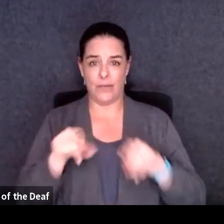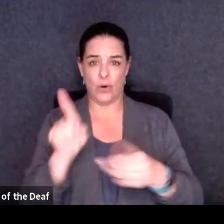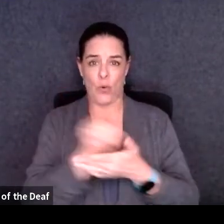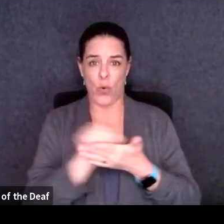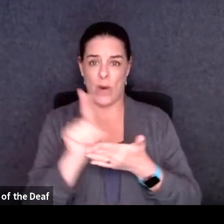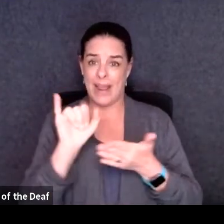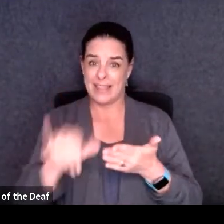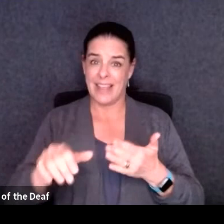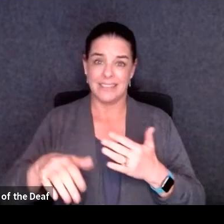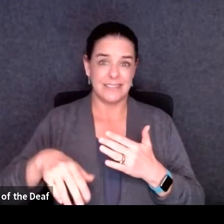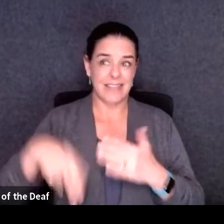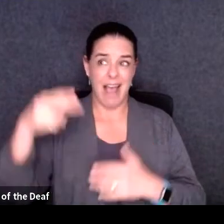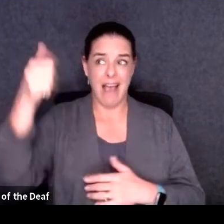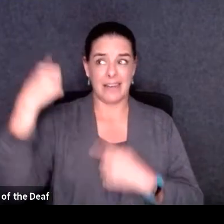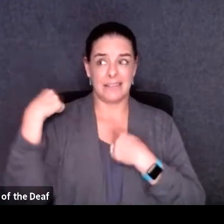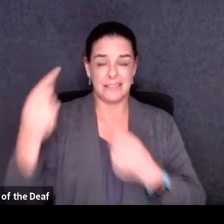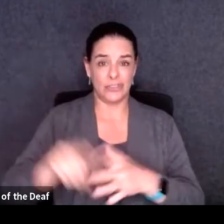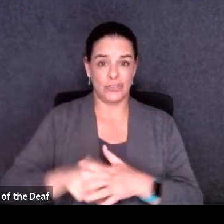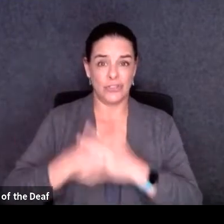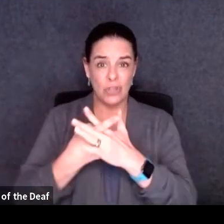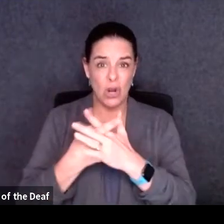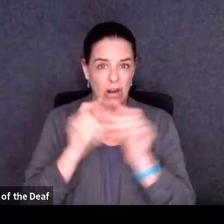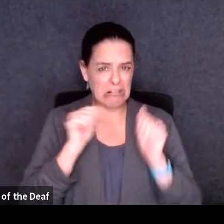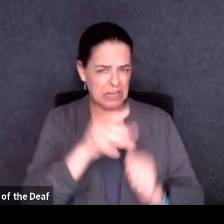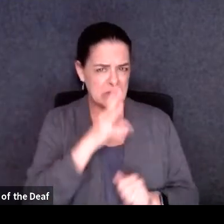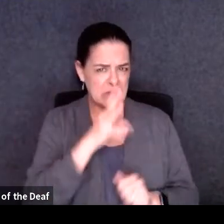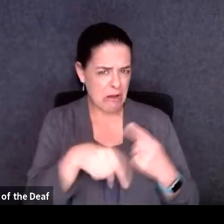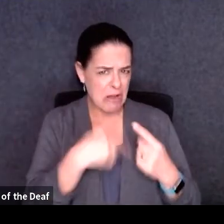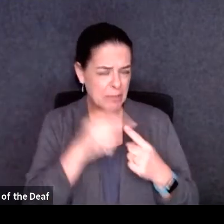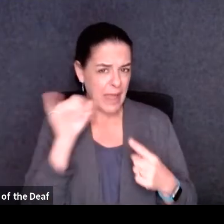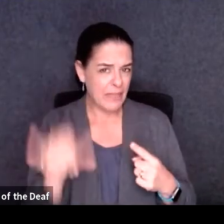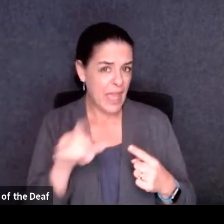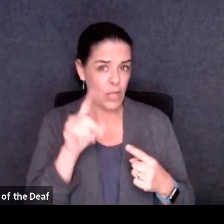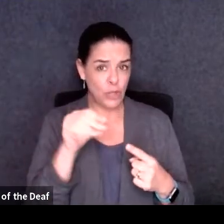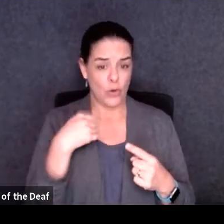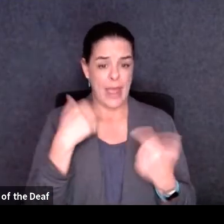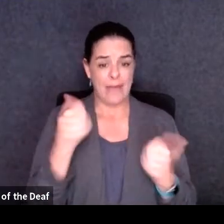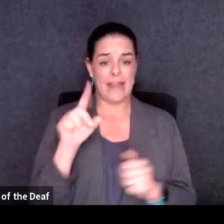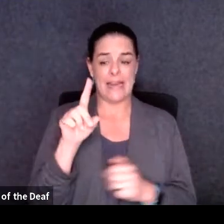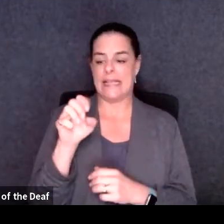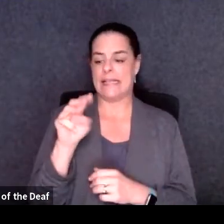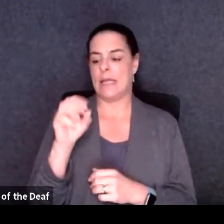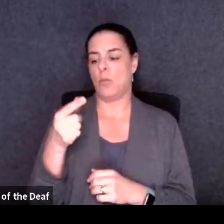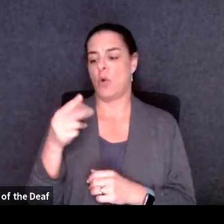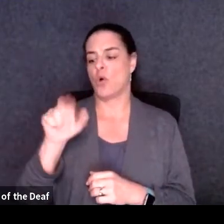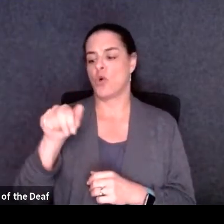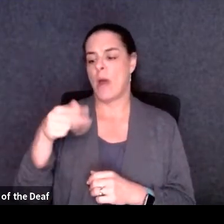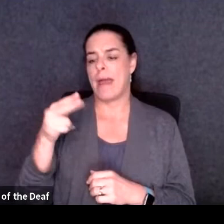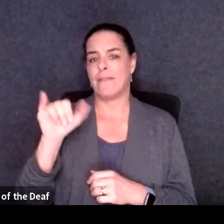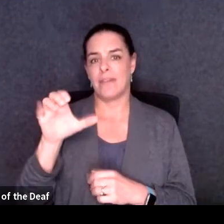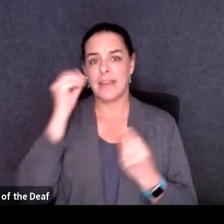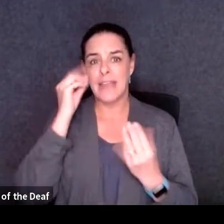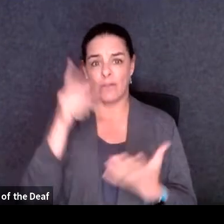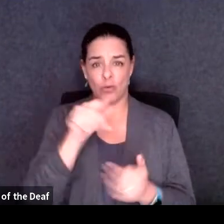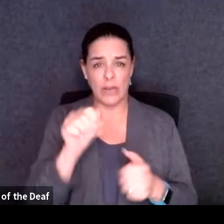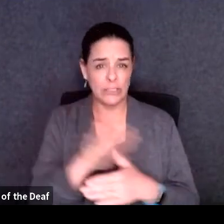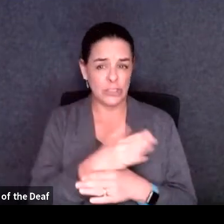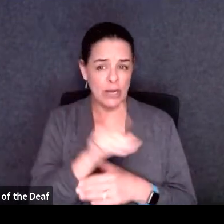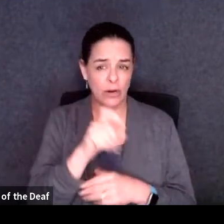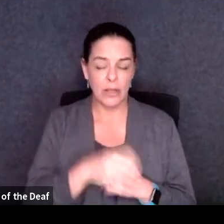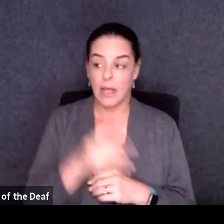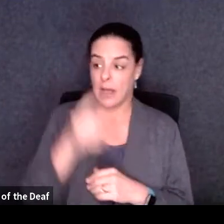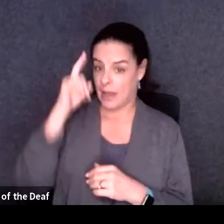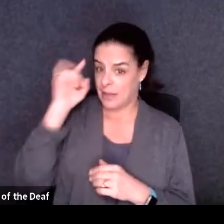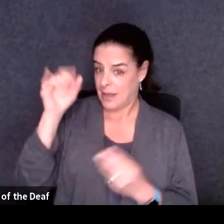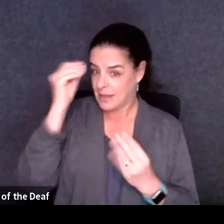pandemic began. Can you speak to that at all? And do you have any demographic information you can share? I believe the information, most